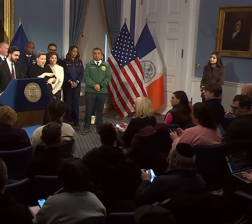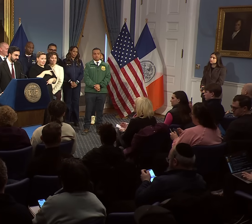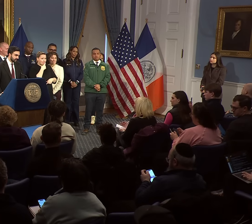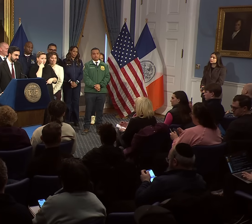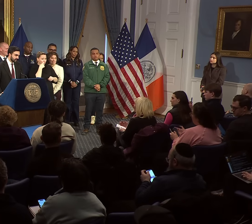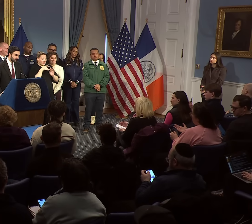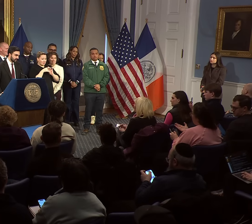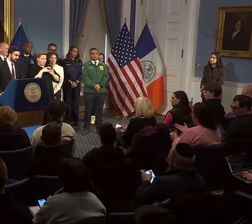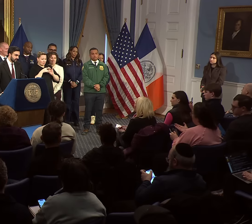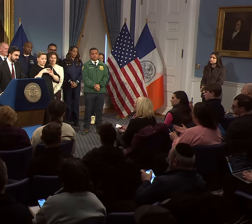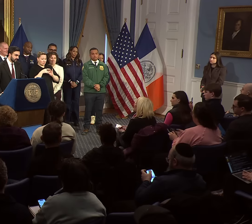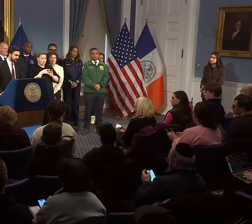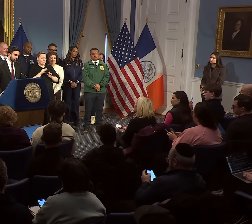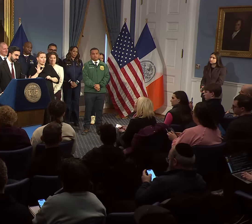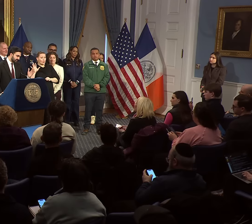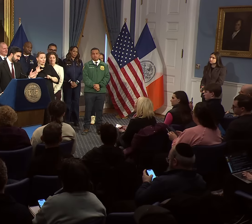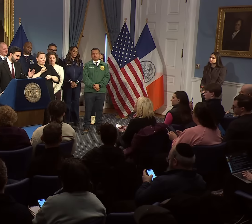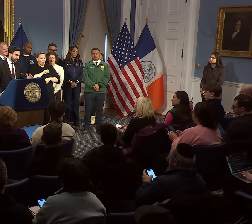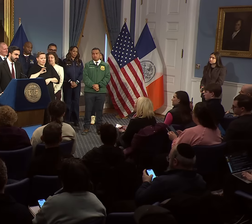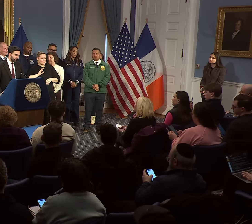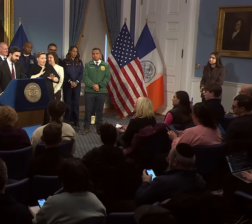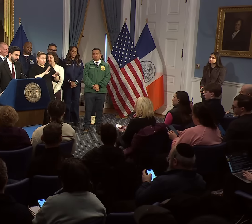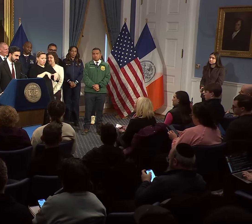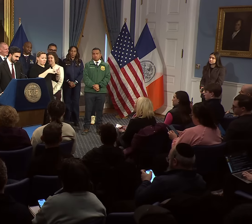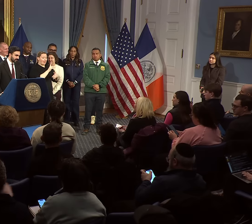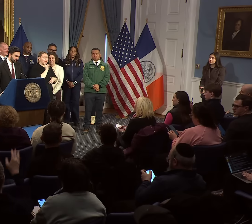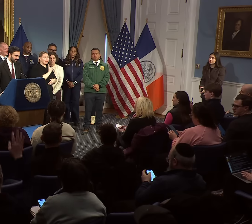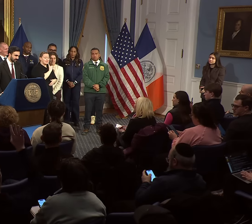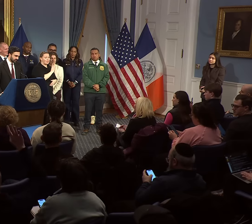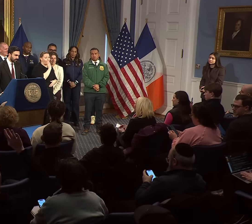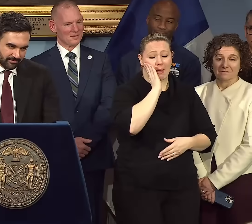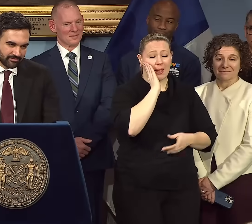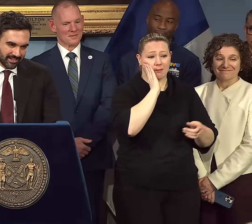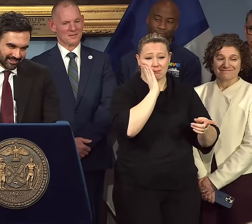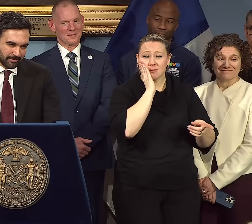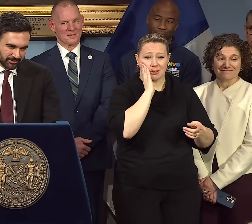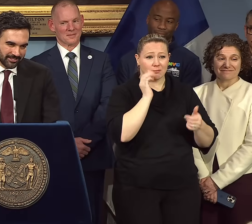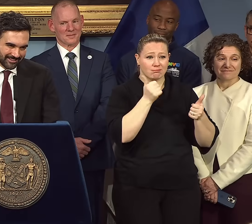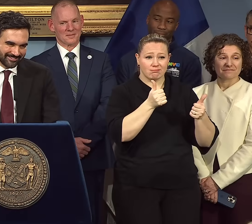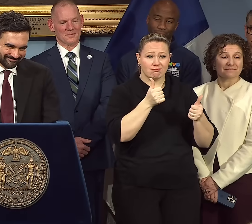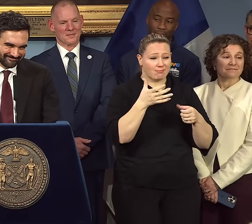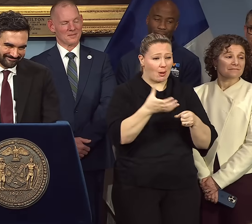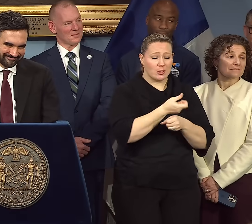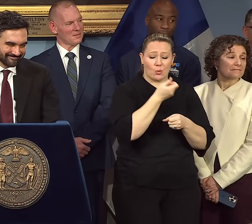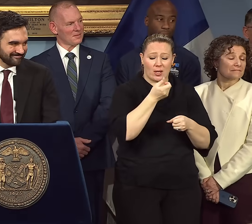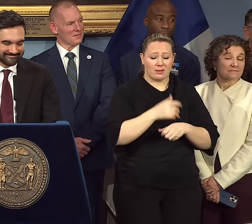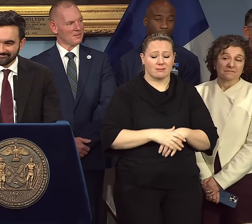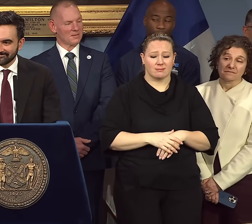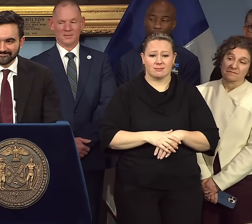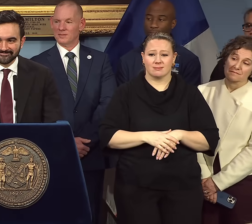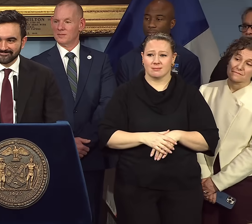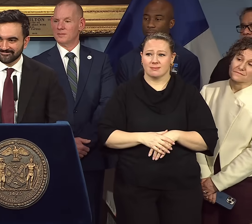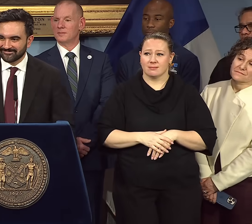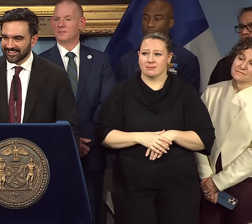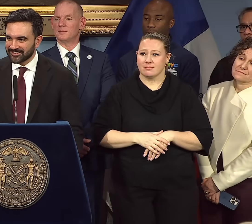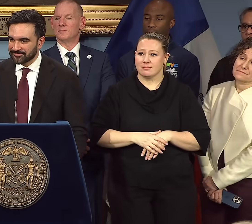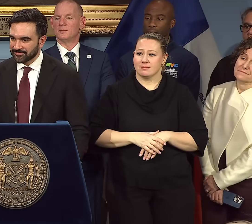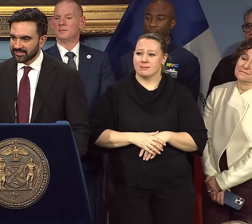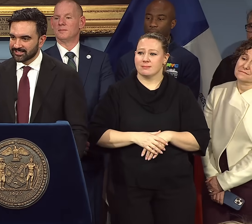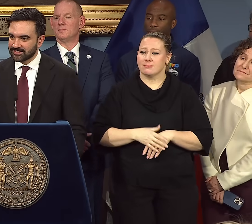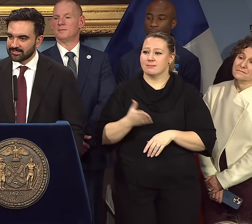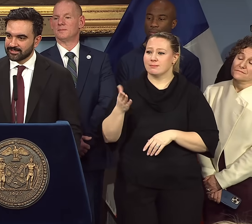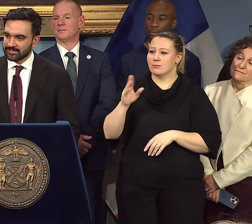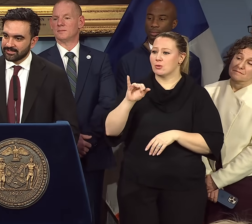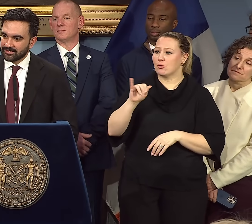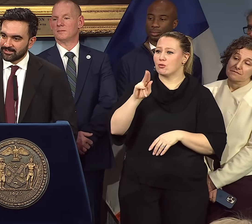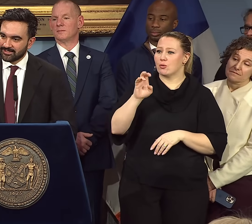shelter, so he wasn't on the street because of your action. Thank you, Marsha. That was also because of you having flagged that. I appreciate that. Yeah, Mr. Mayor, you